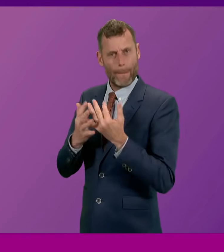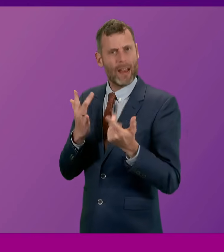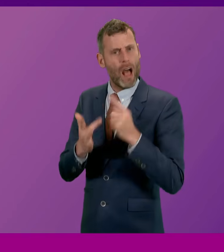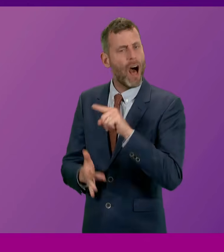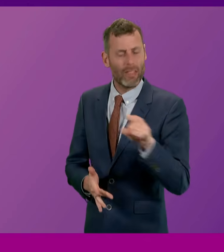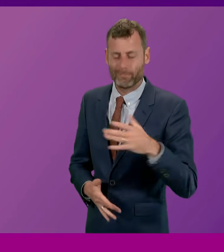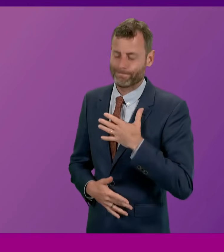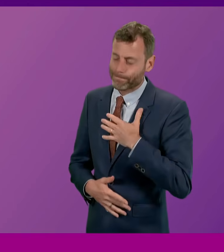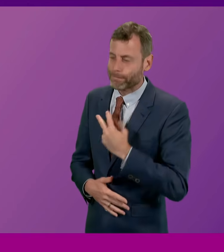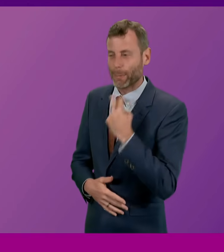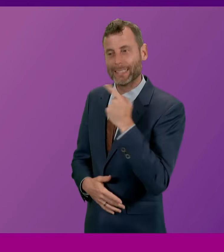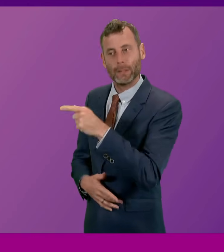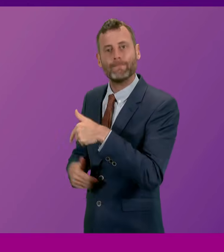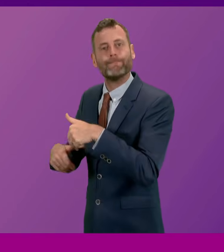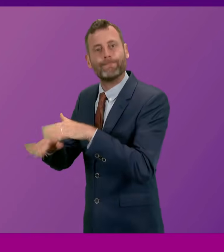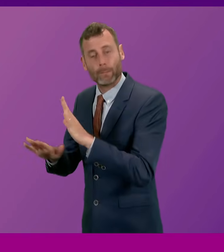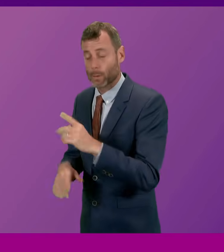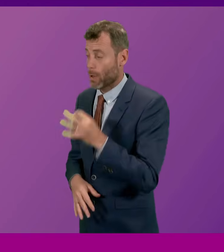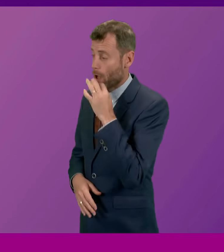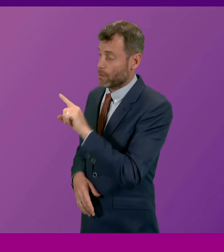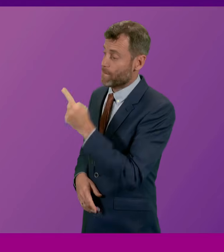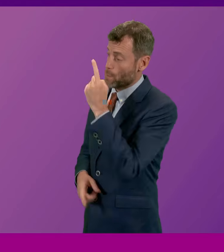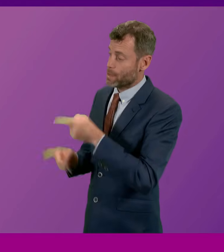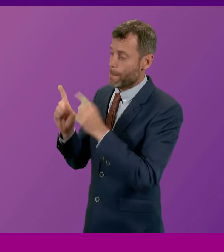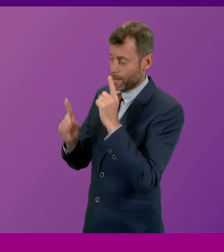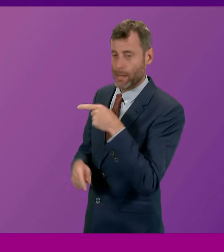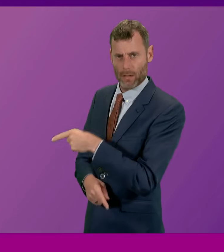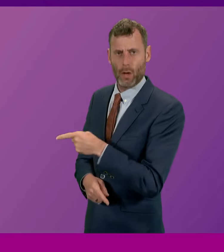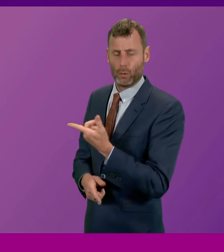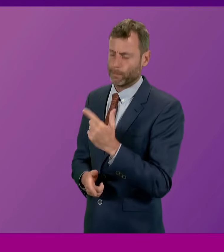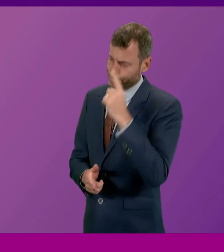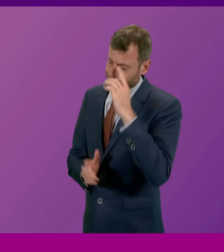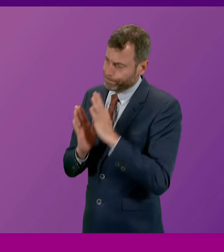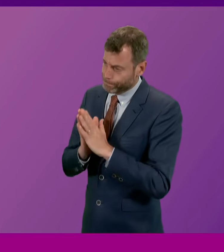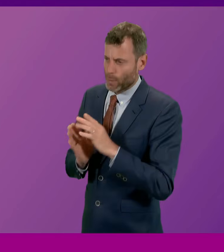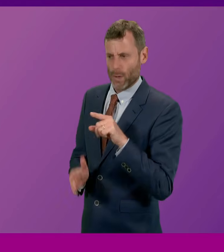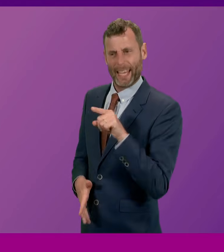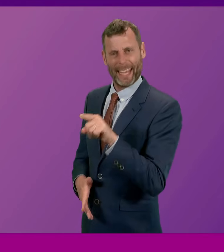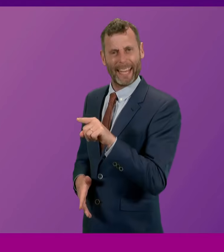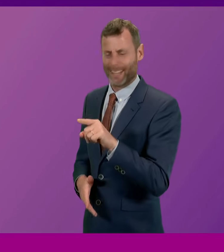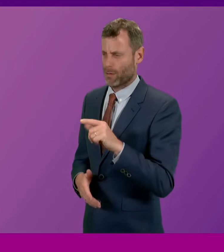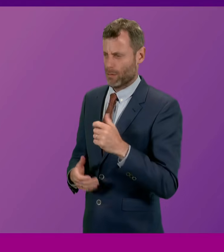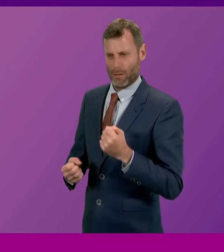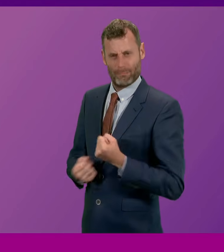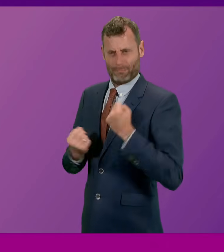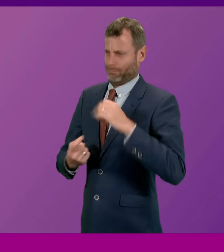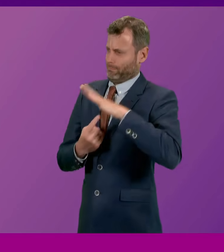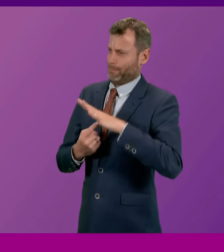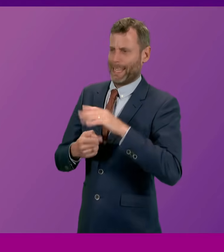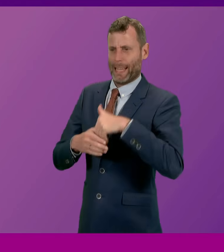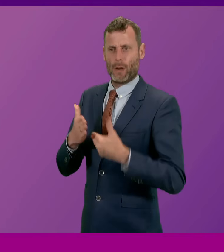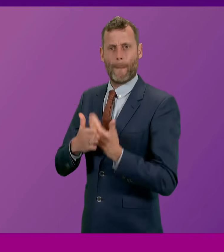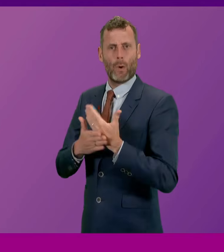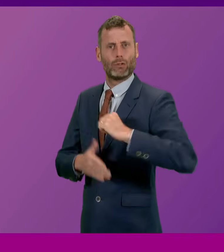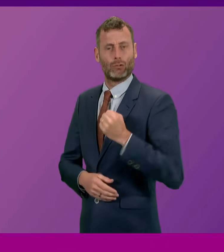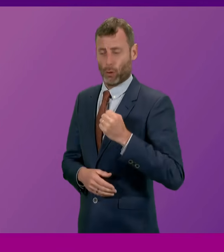Minister join me in paying tribute to Sir Jeff, a giant of modern Scotland, and will he continue his legacy